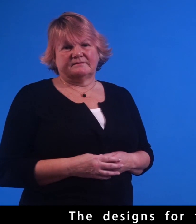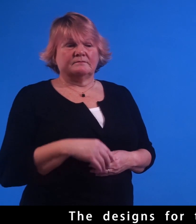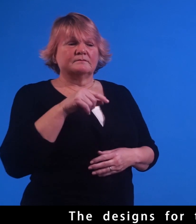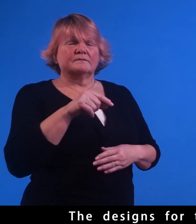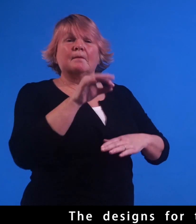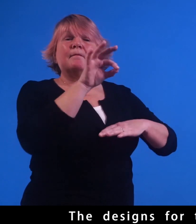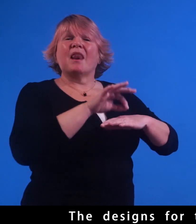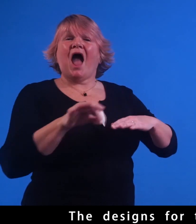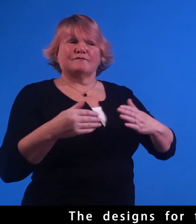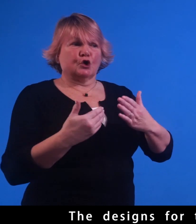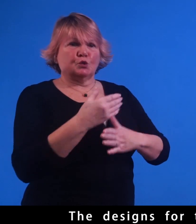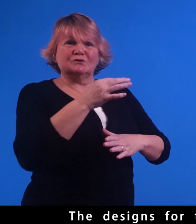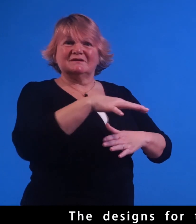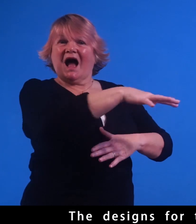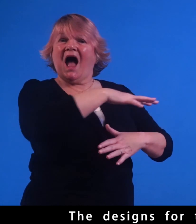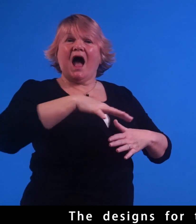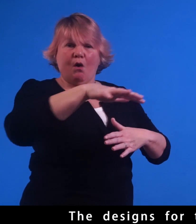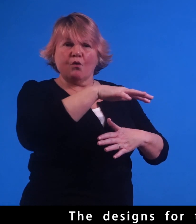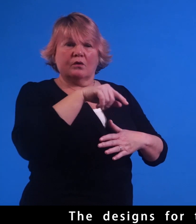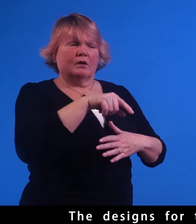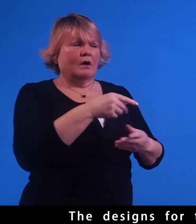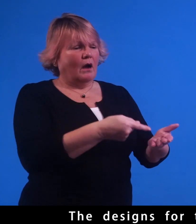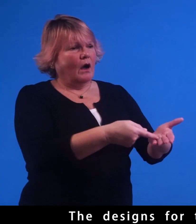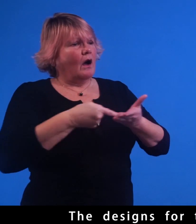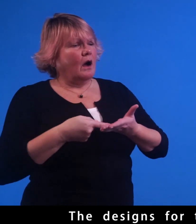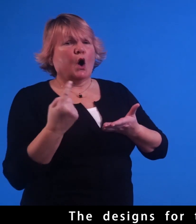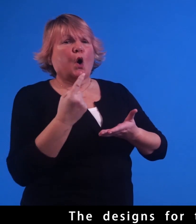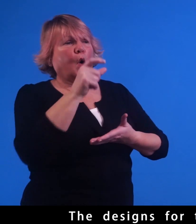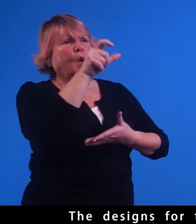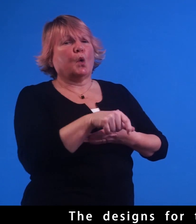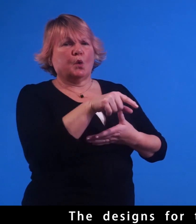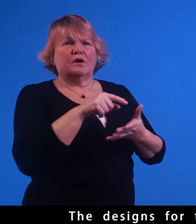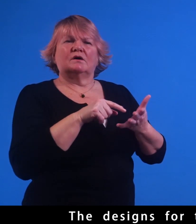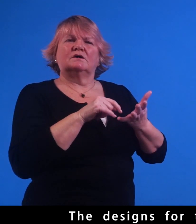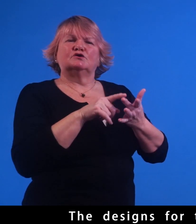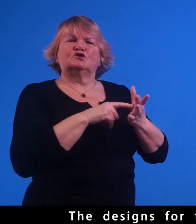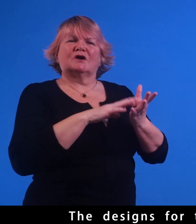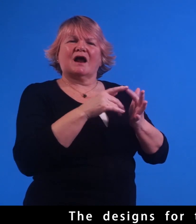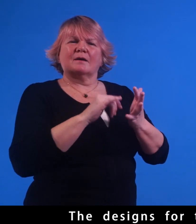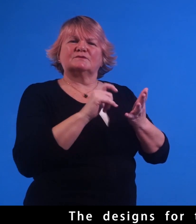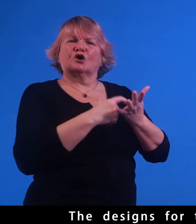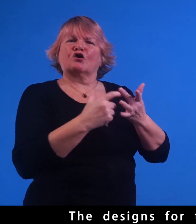The designs for the plan were submitted by a stonemason named James Craig,